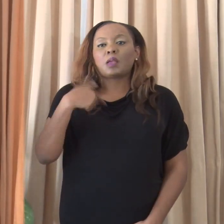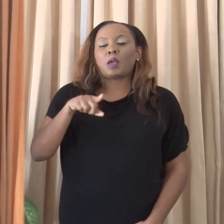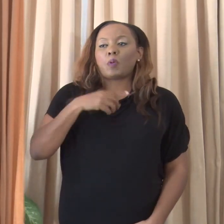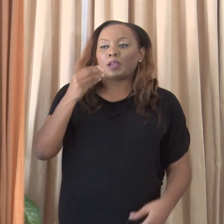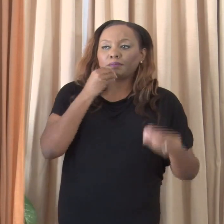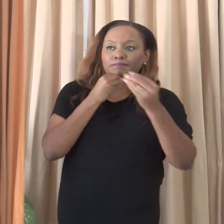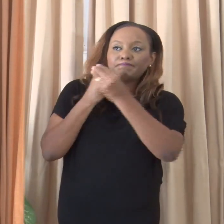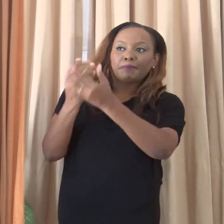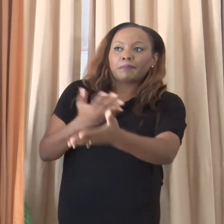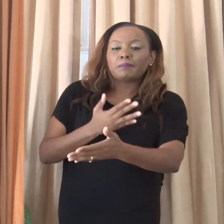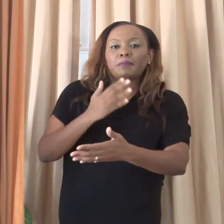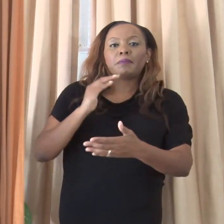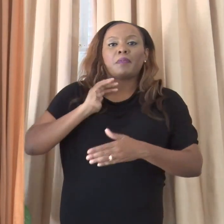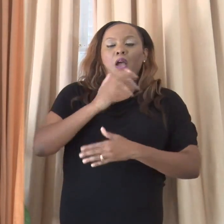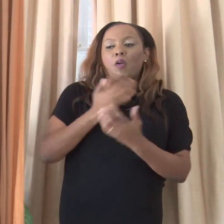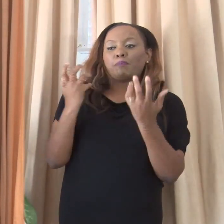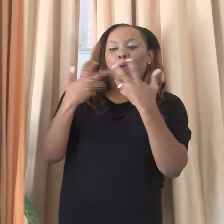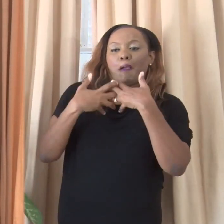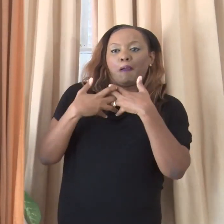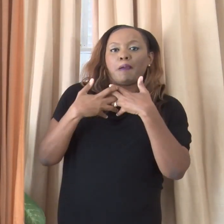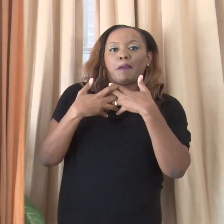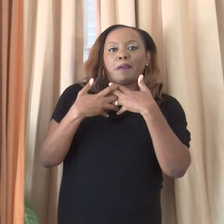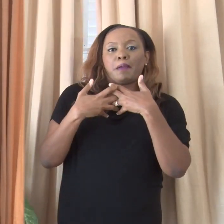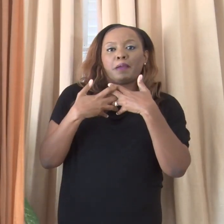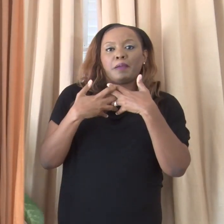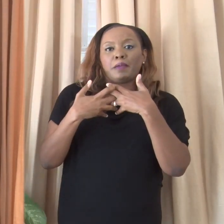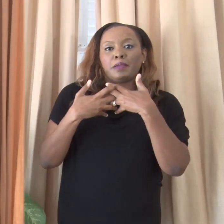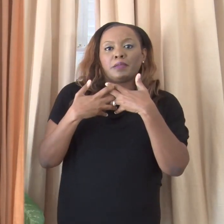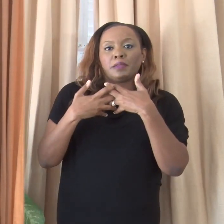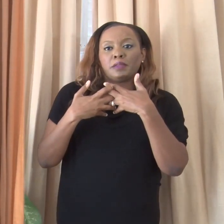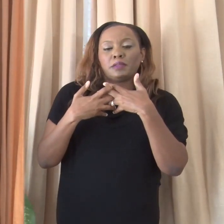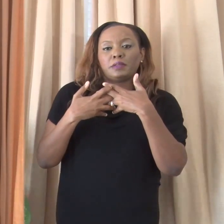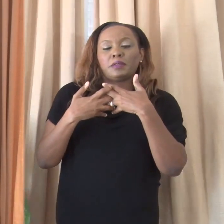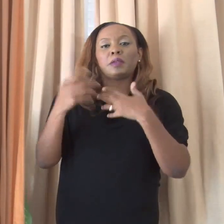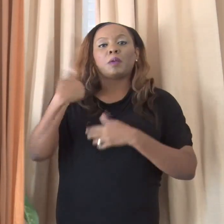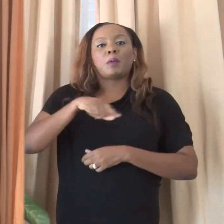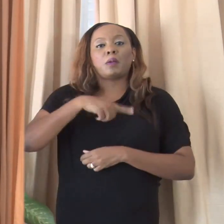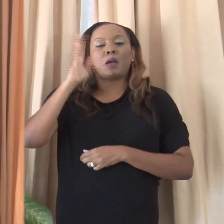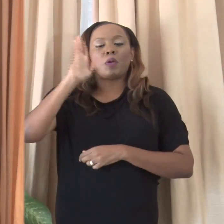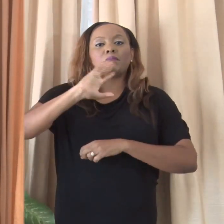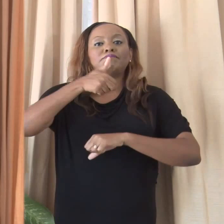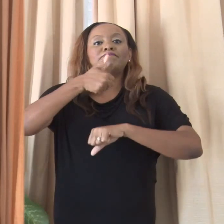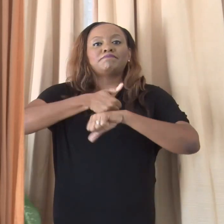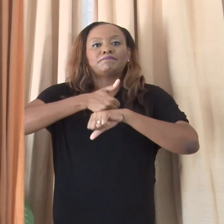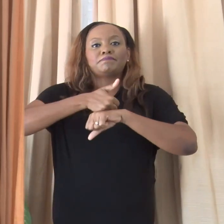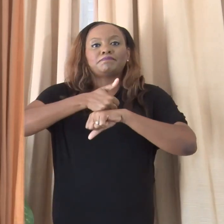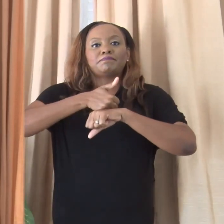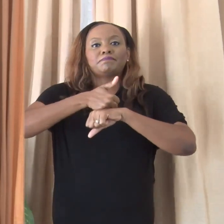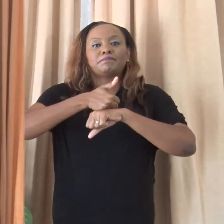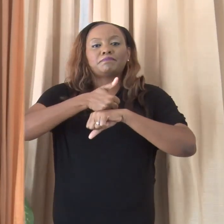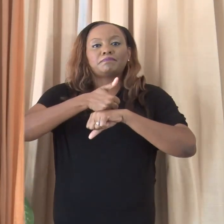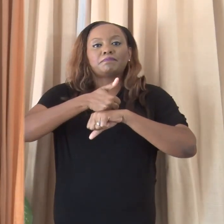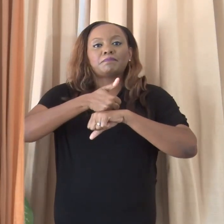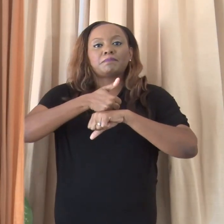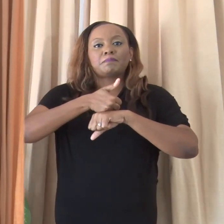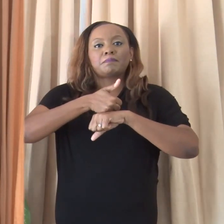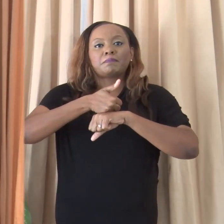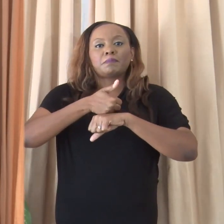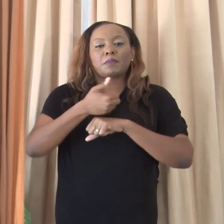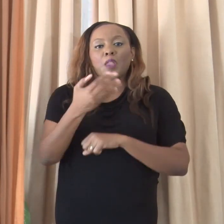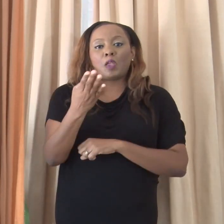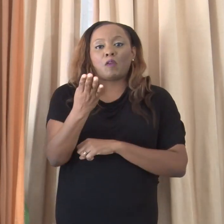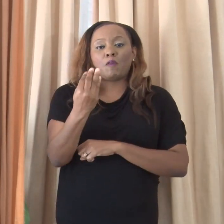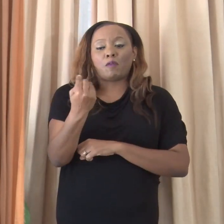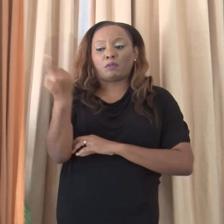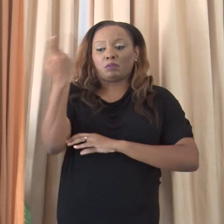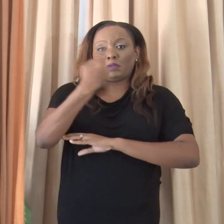partners of our policy decision that we would be instituting a mandatory period of 14 days